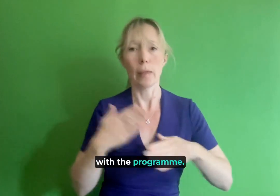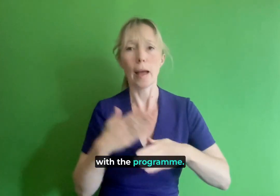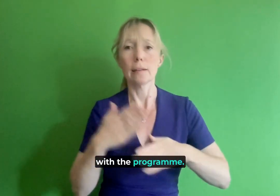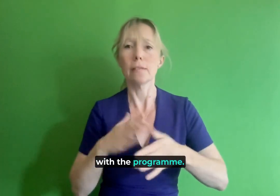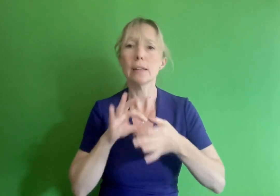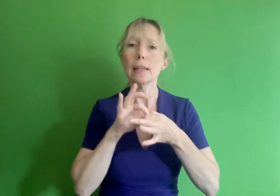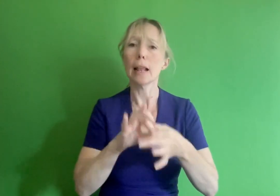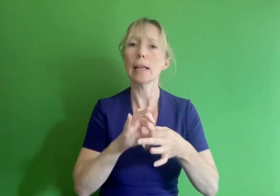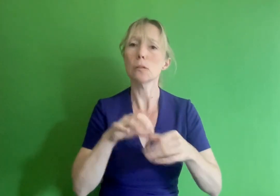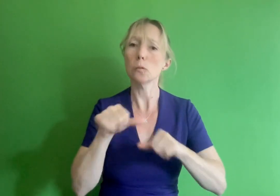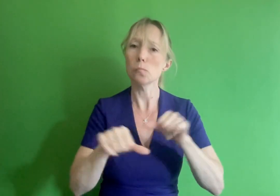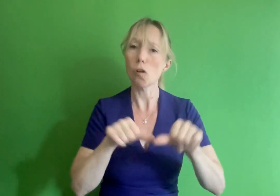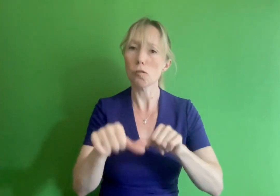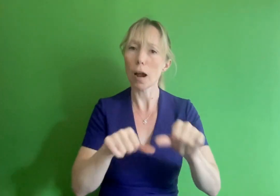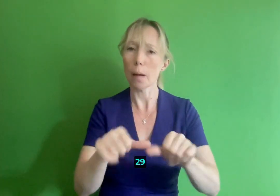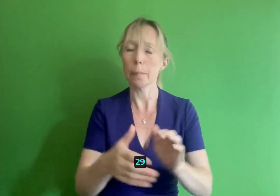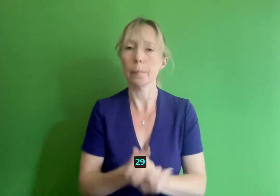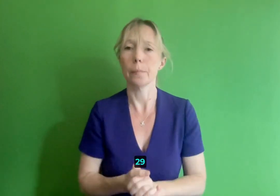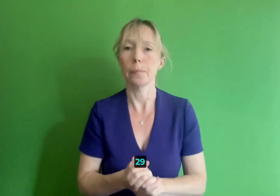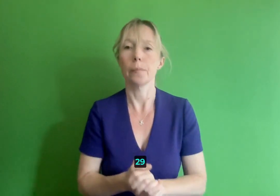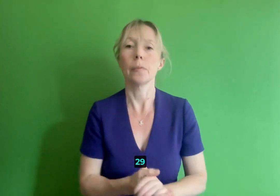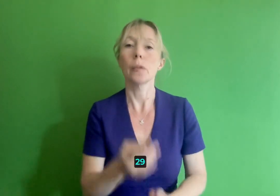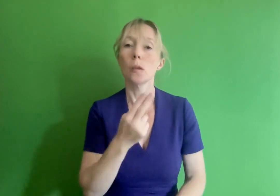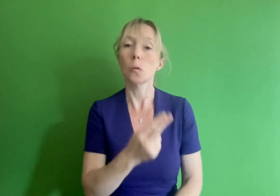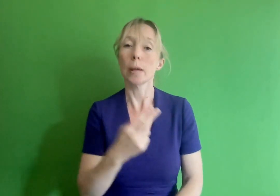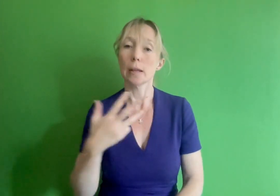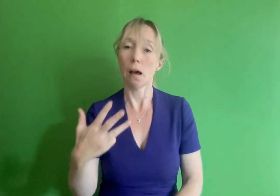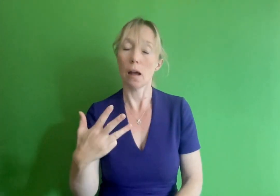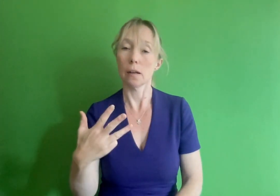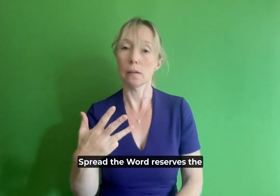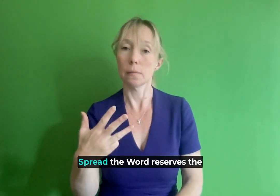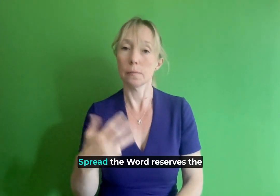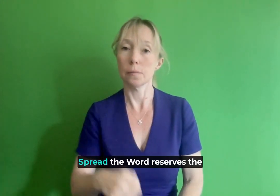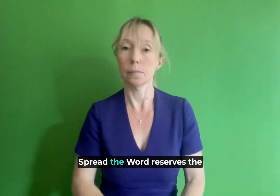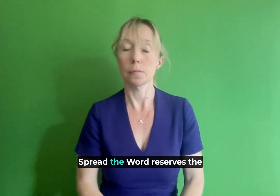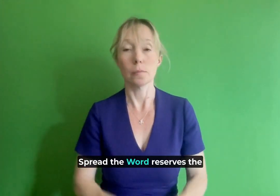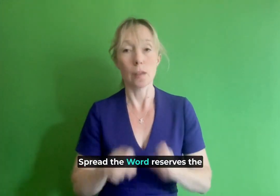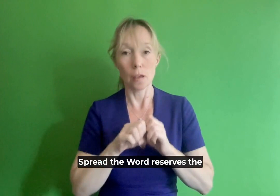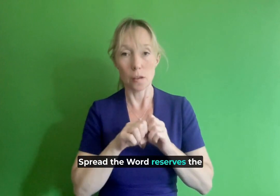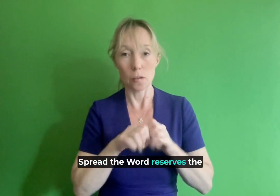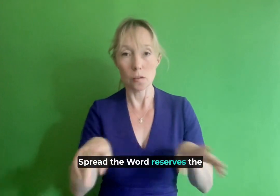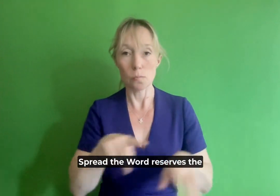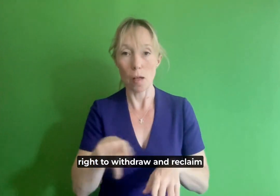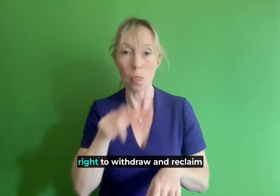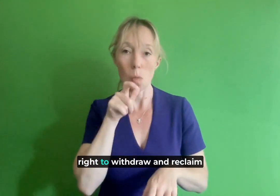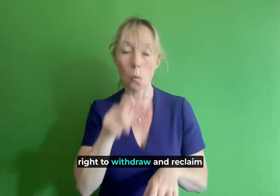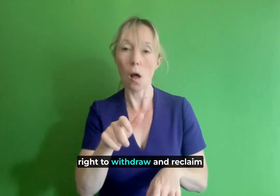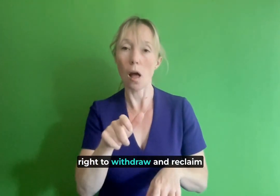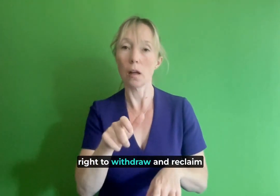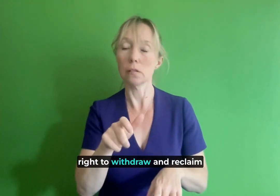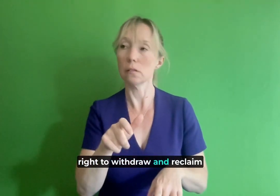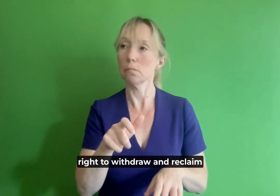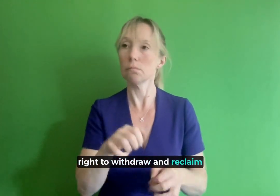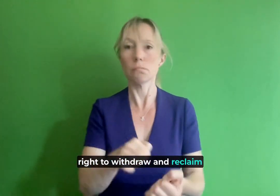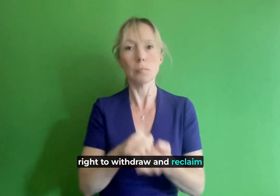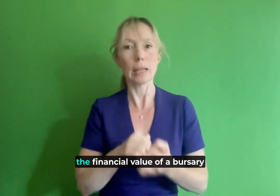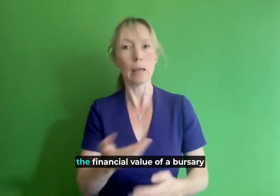programme. 29. Spread the Word reserves the right to withdraw and reclaim the